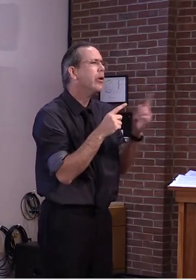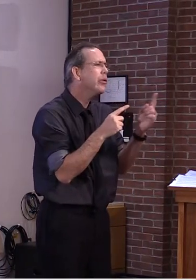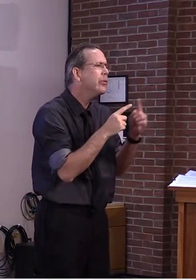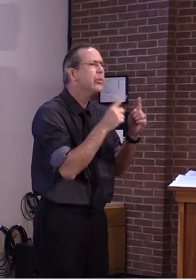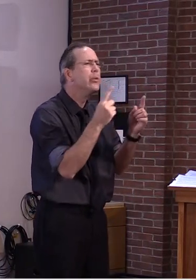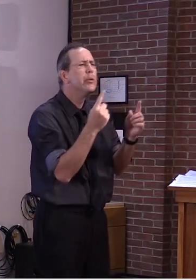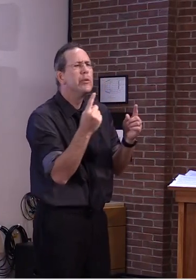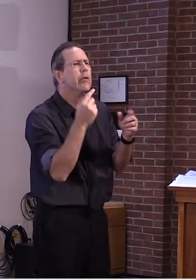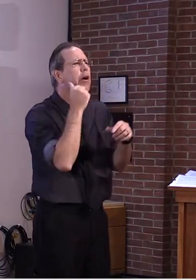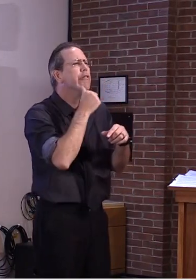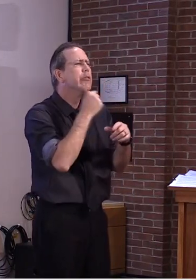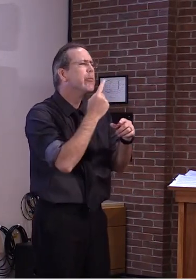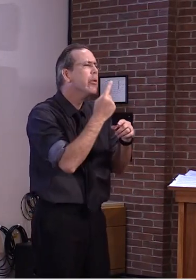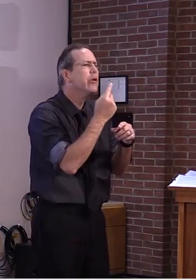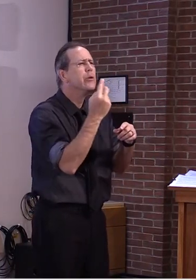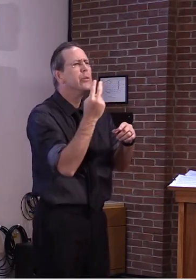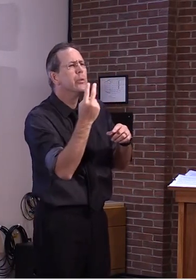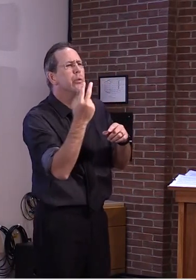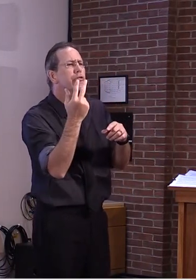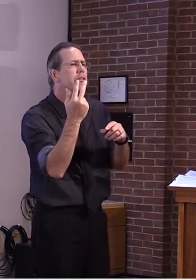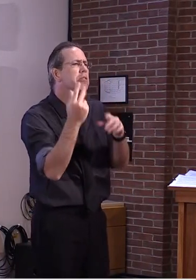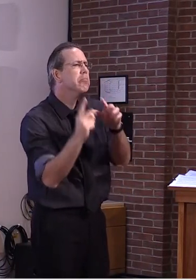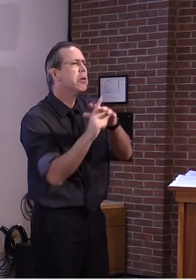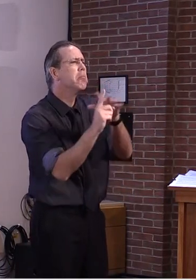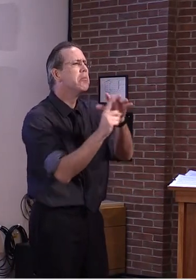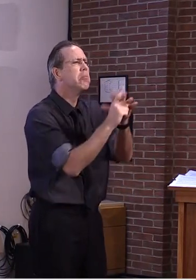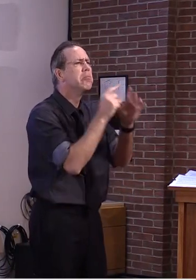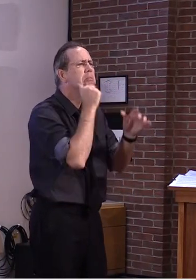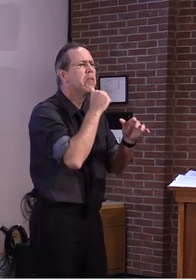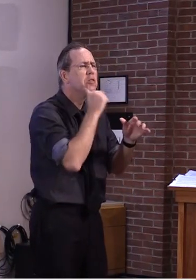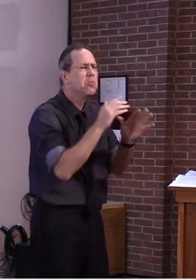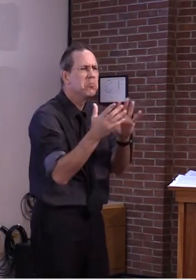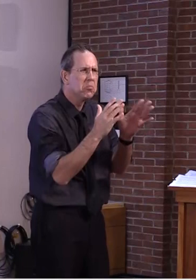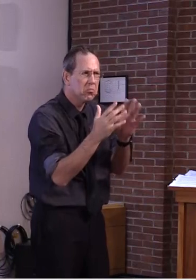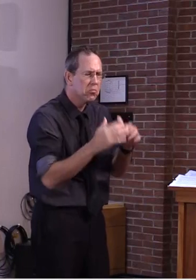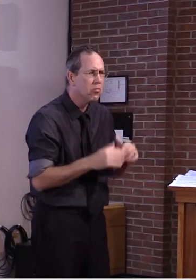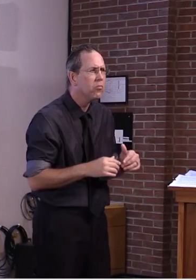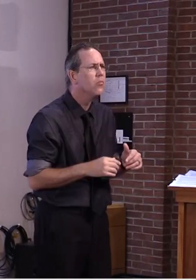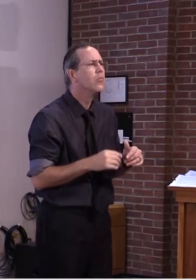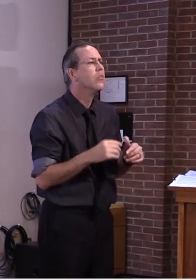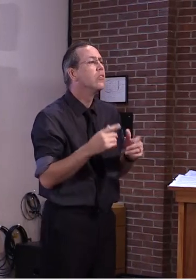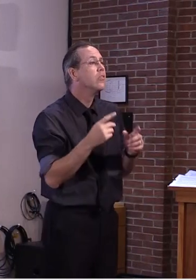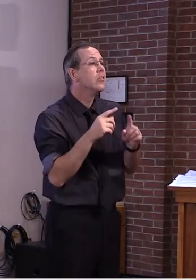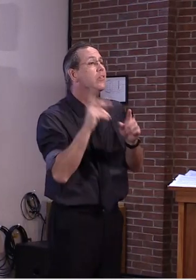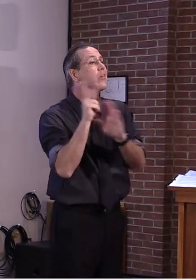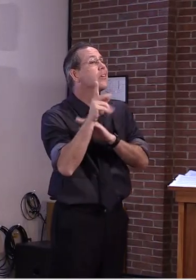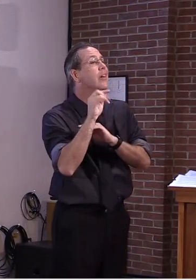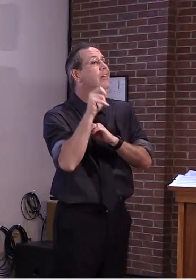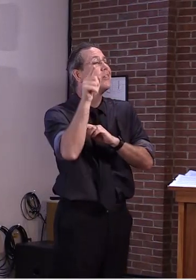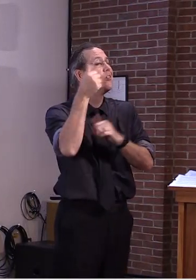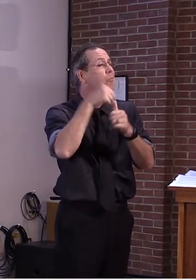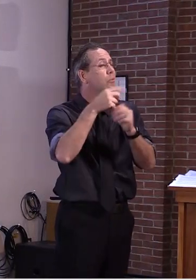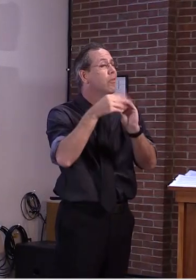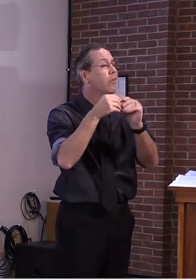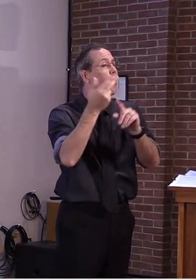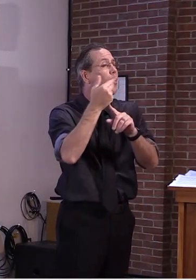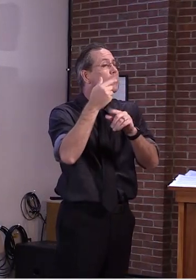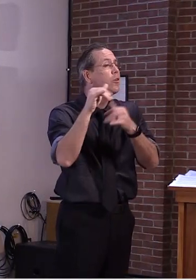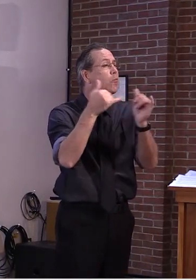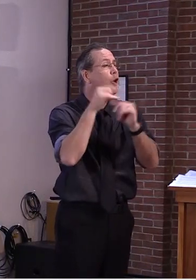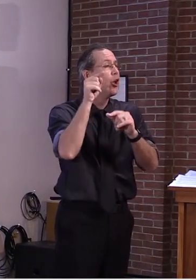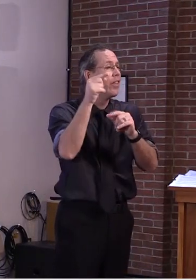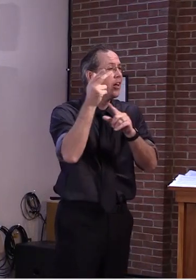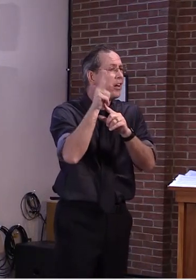happy to report that the outbreak in Killington has had only one new case added for a total of 18